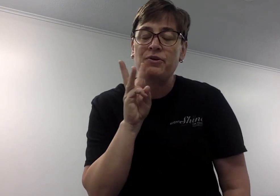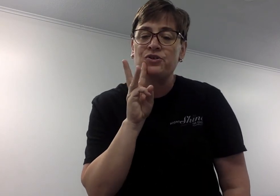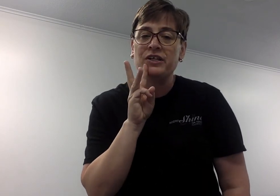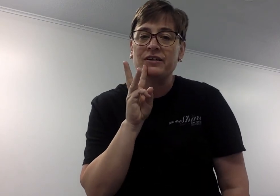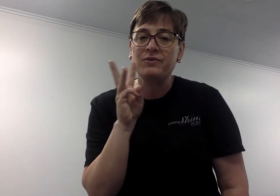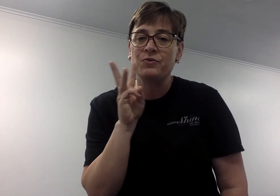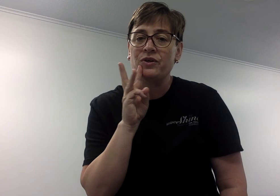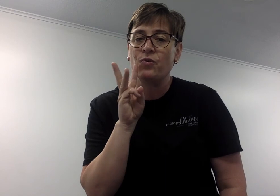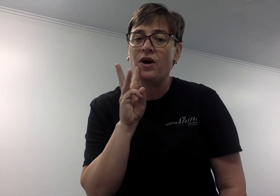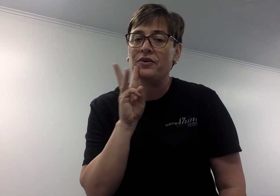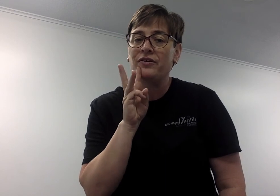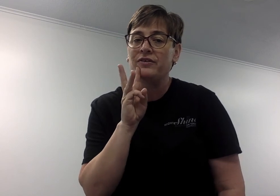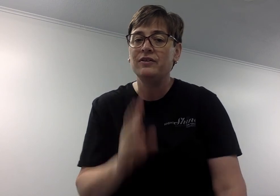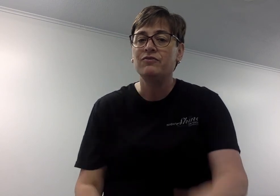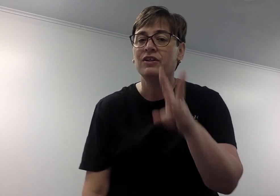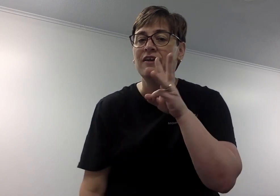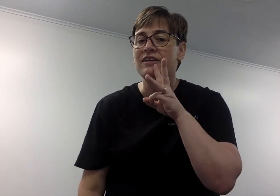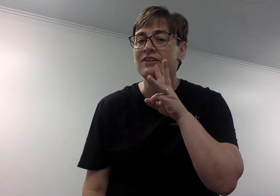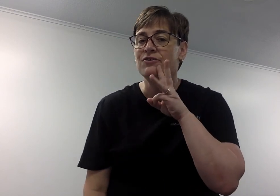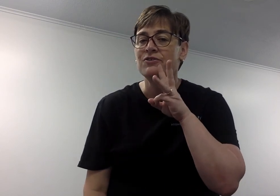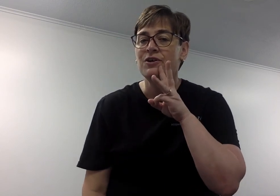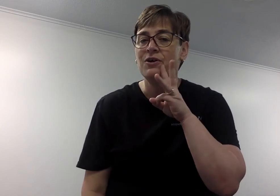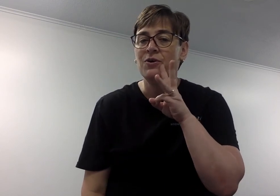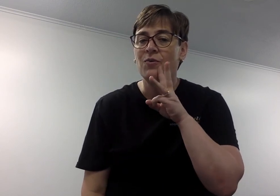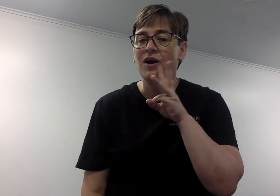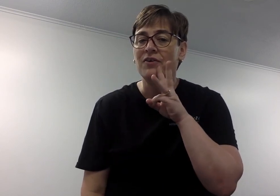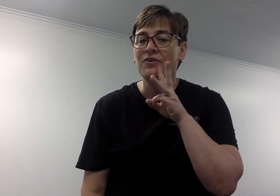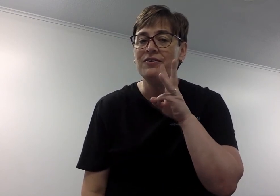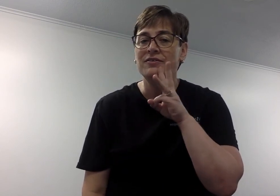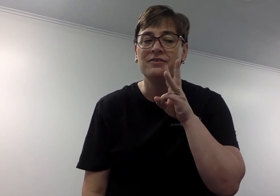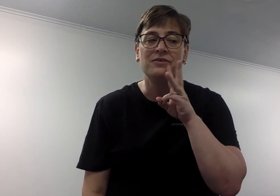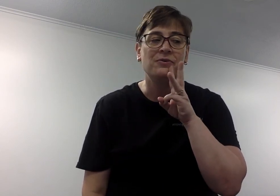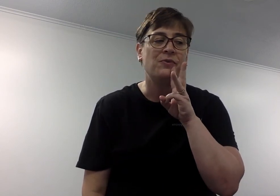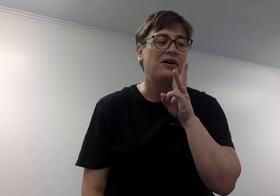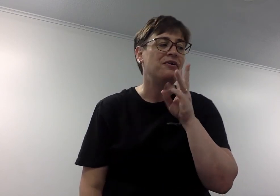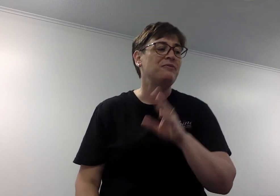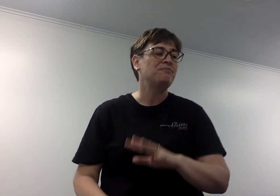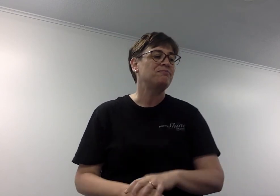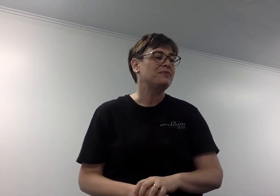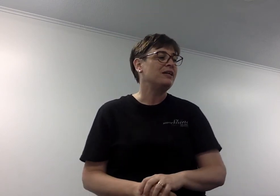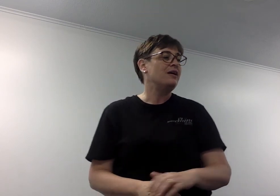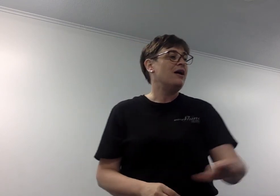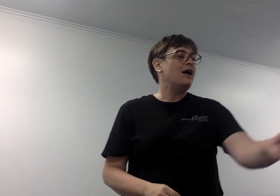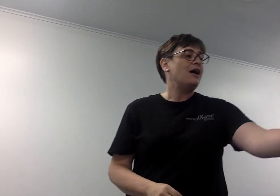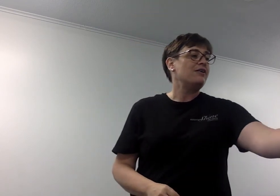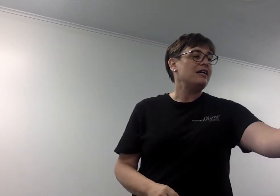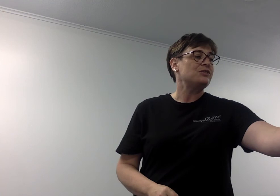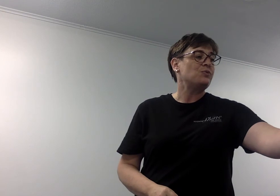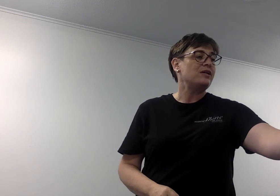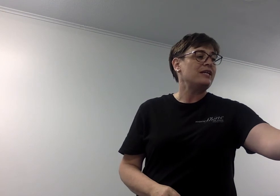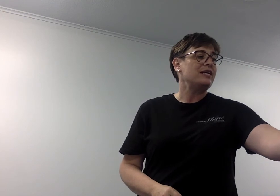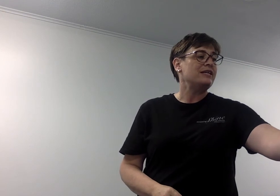chin with water. For left-handers, water, water. Our next one